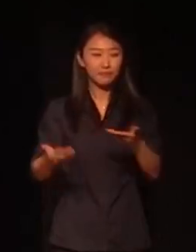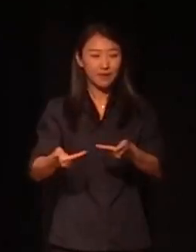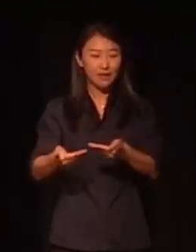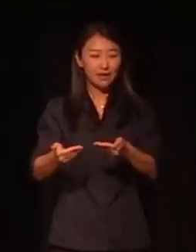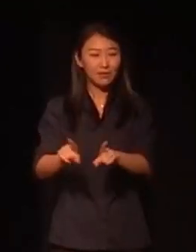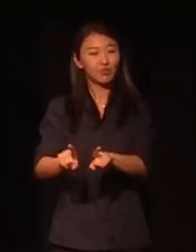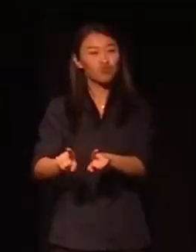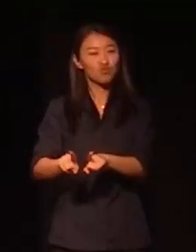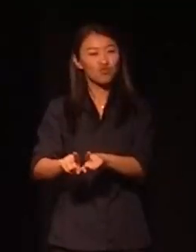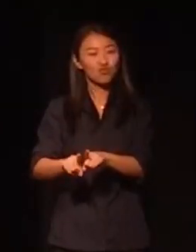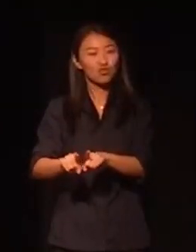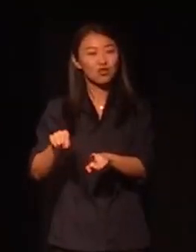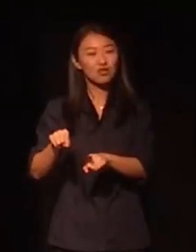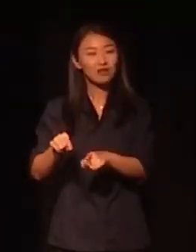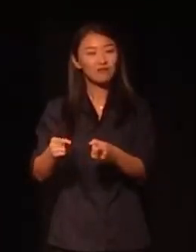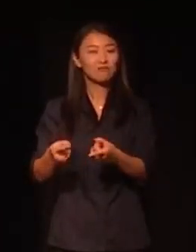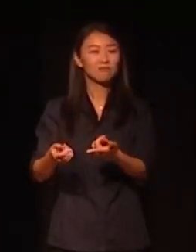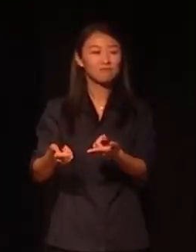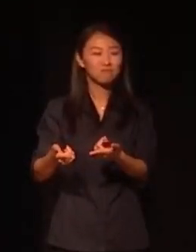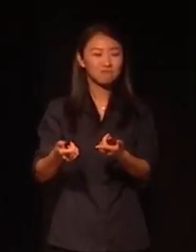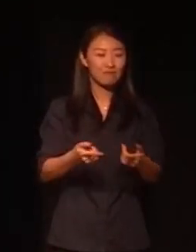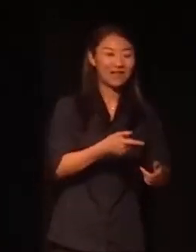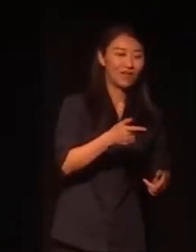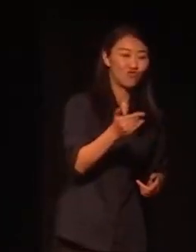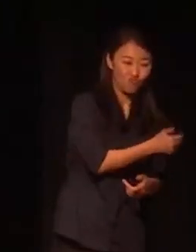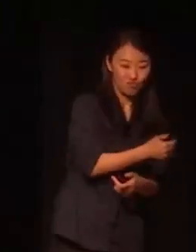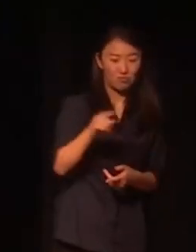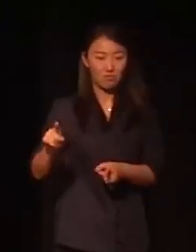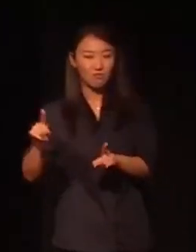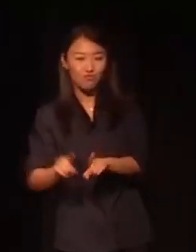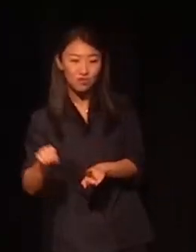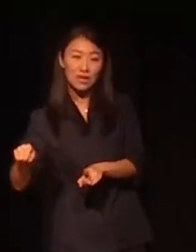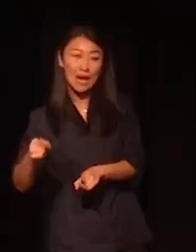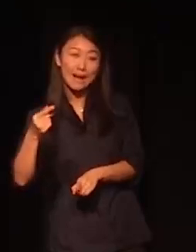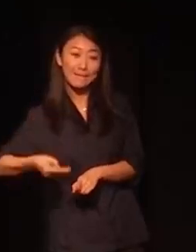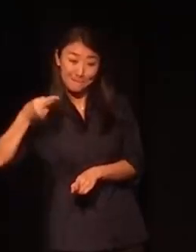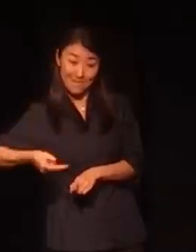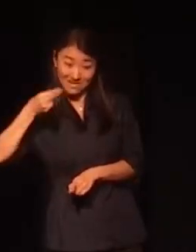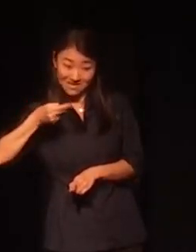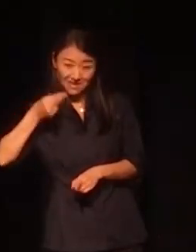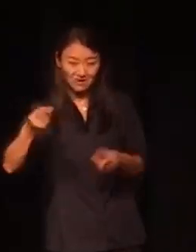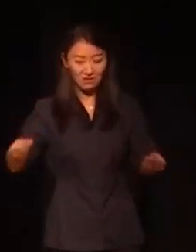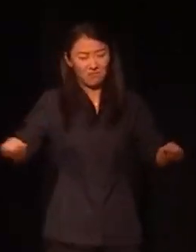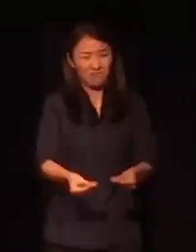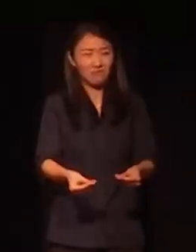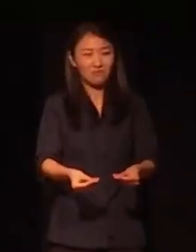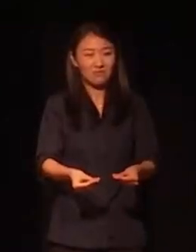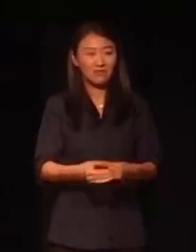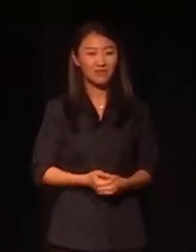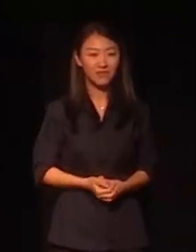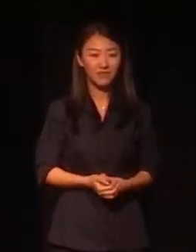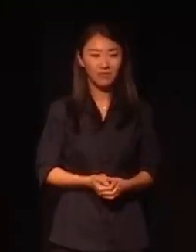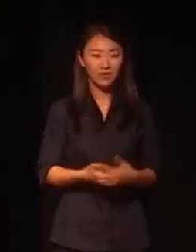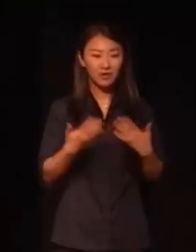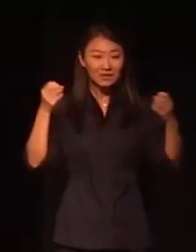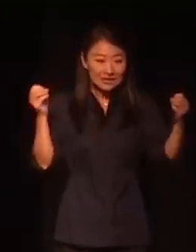way. Okay, so actually one of the most frequent words that we come across in cooking books would